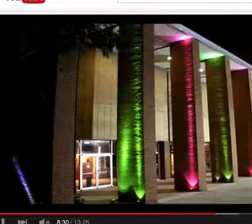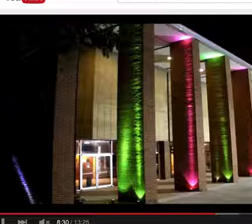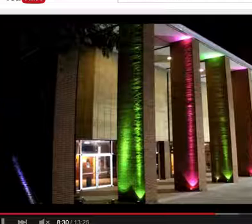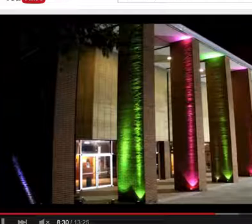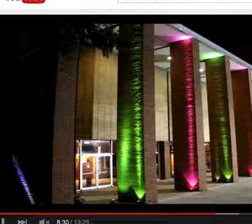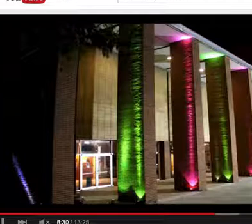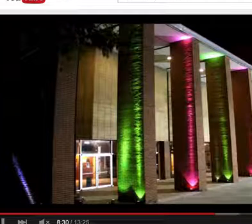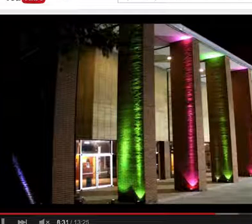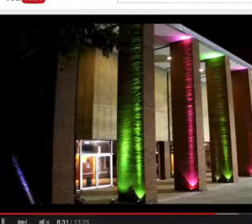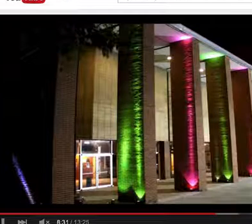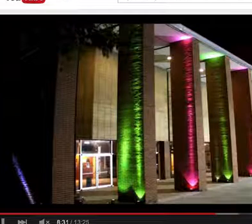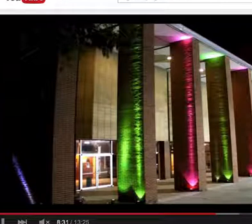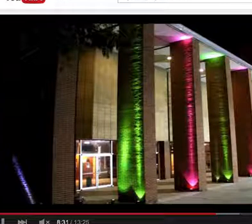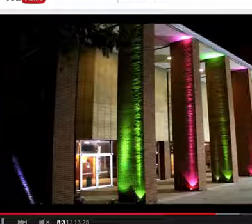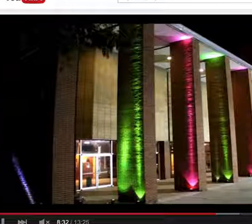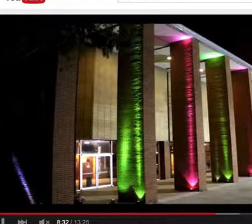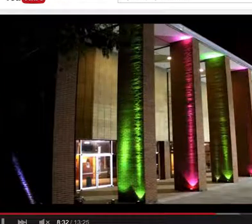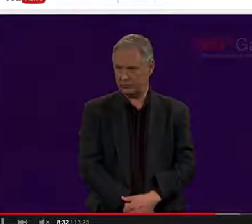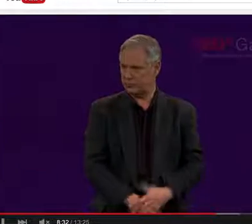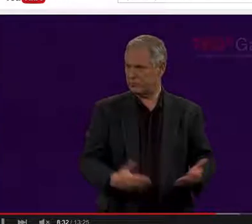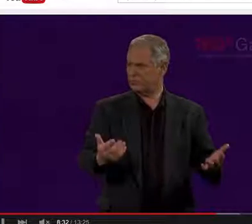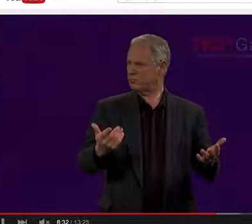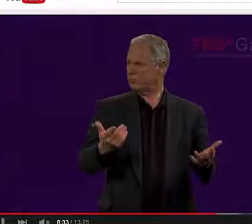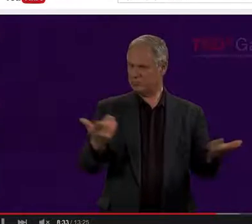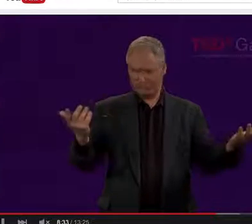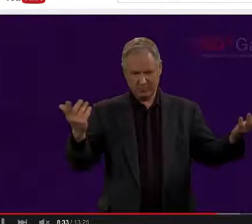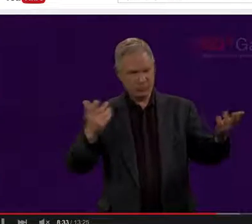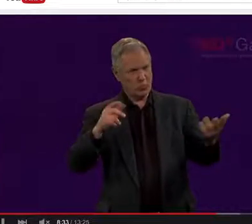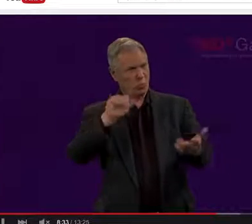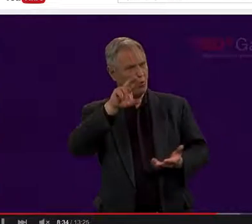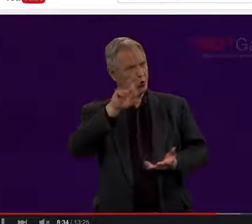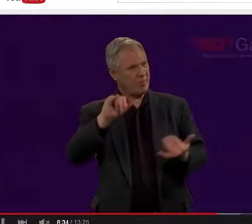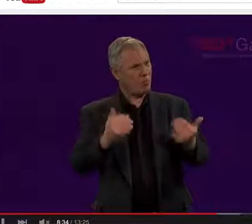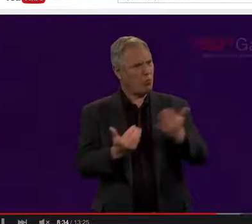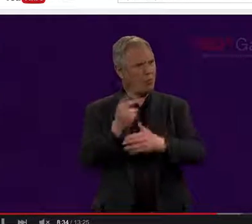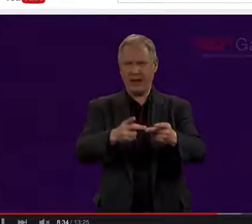Looking farther away, this is how it looked.